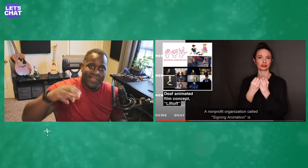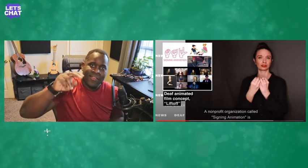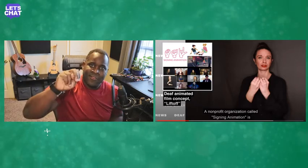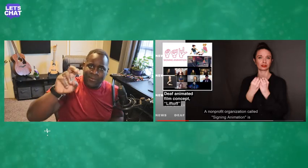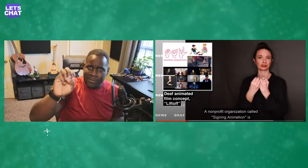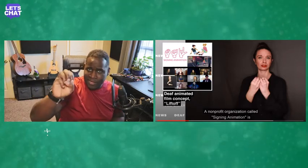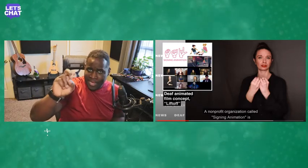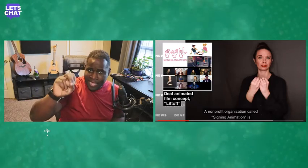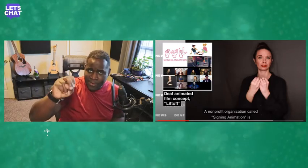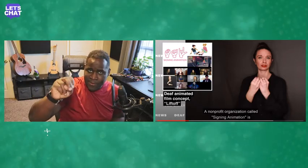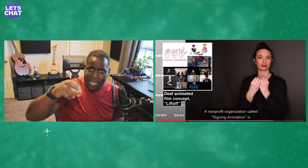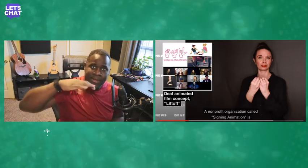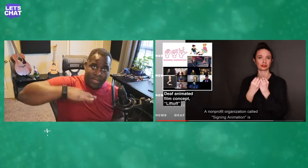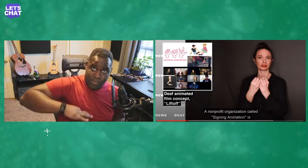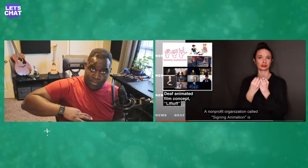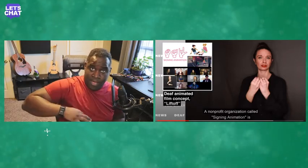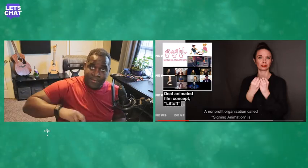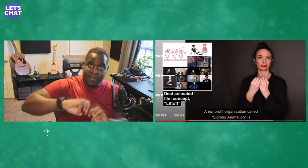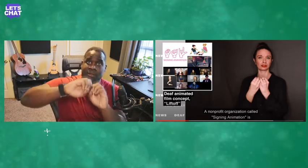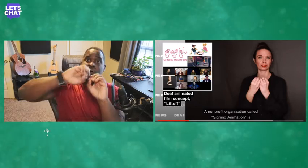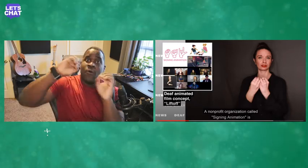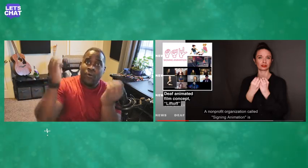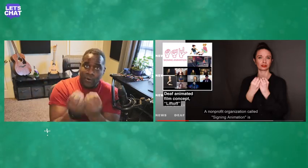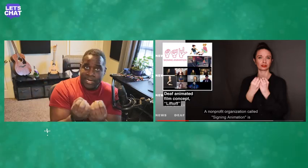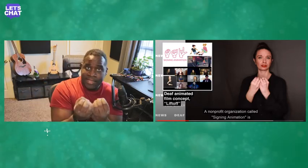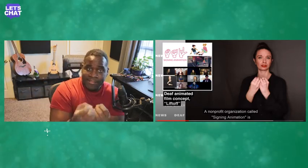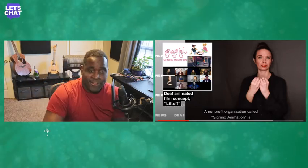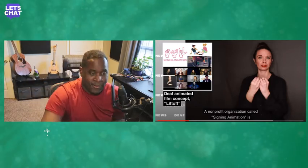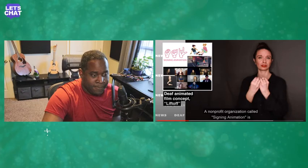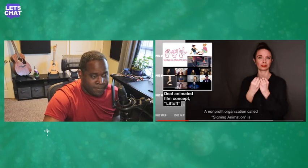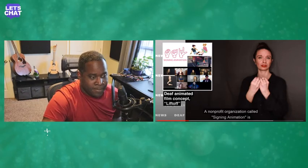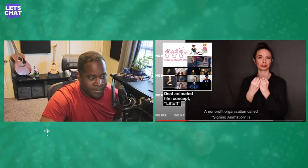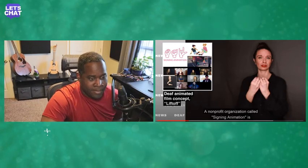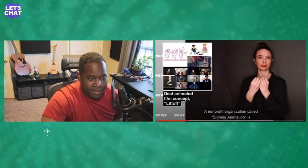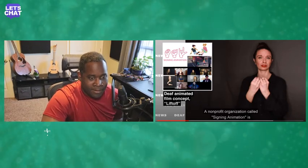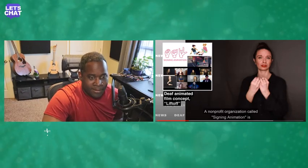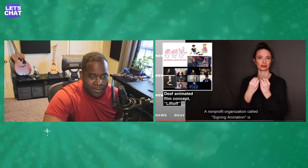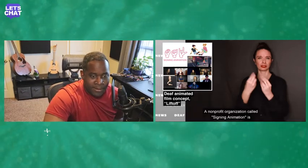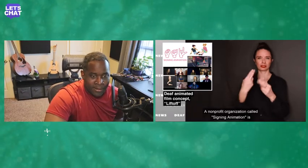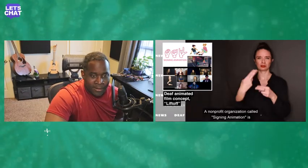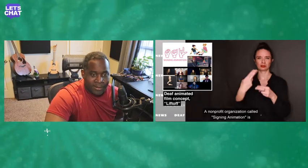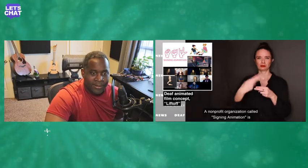see that? So N-O-N, profit organization